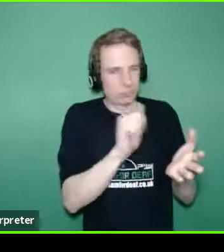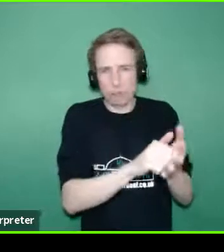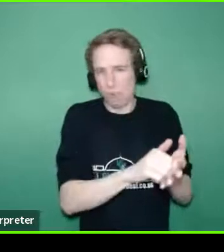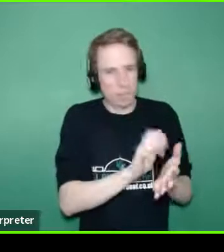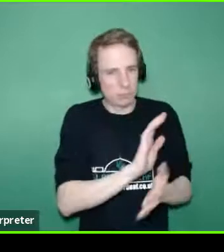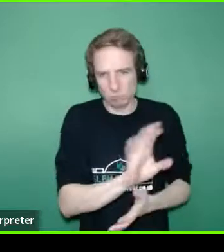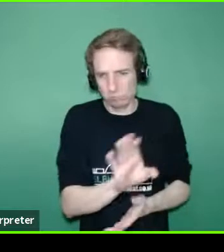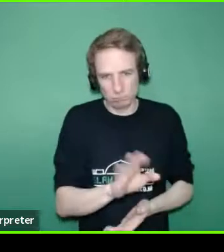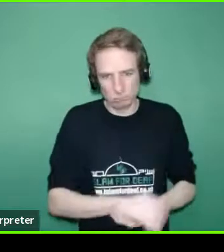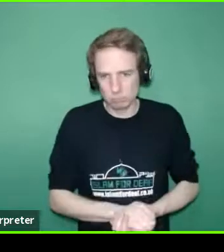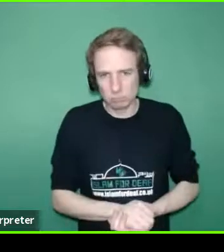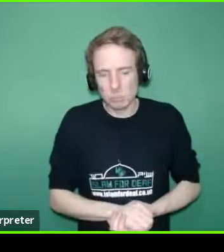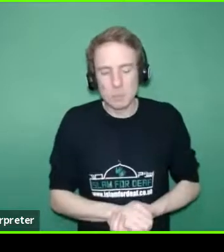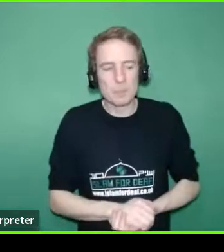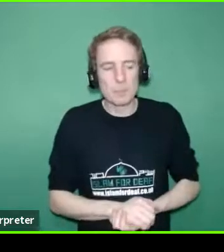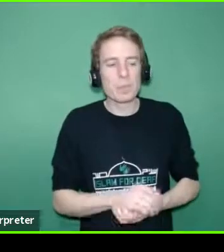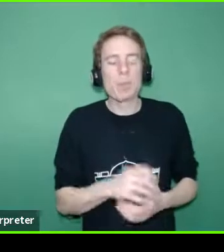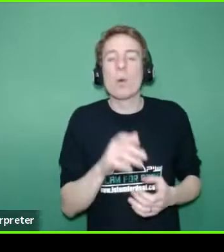that